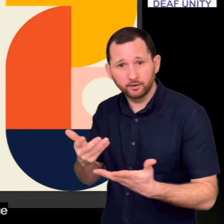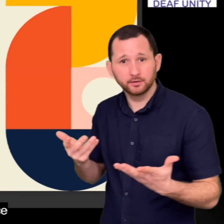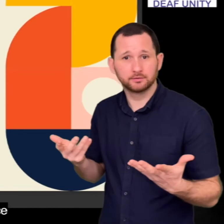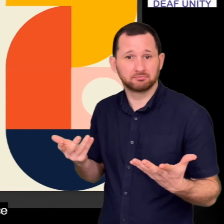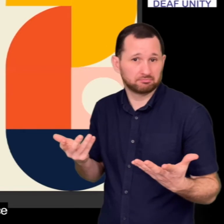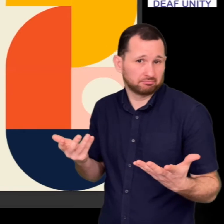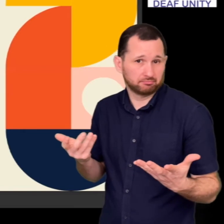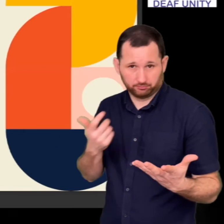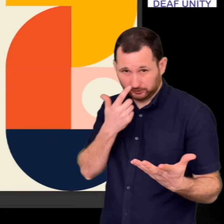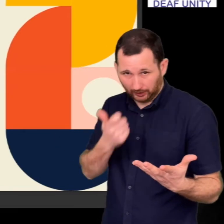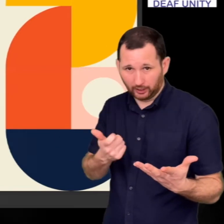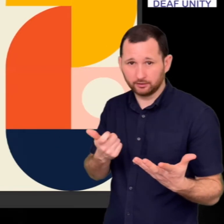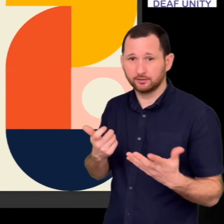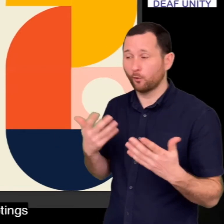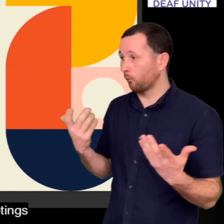advice,